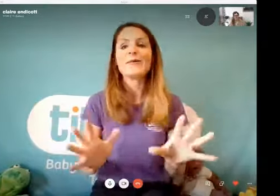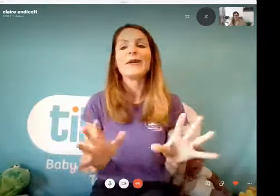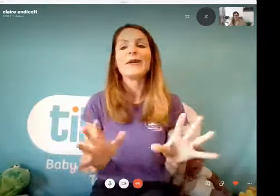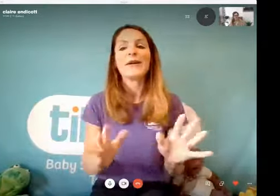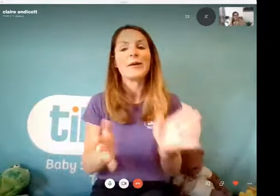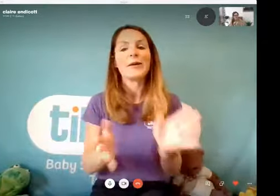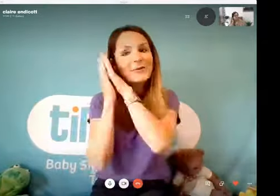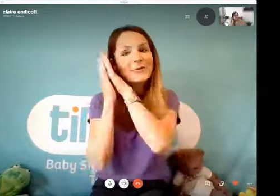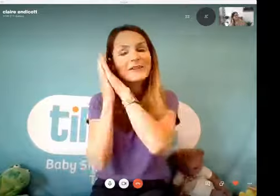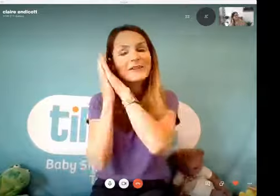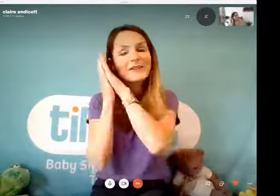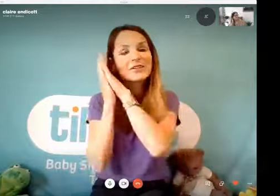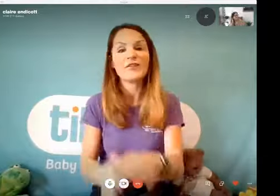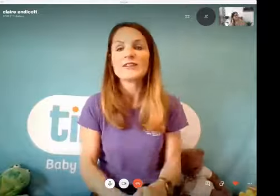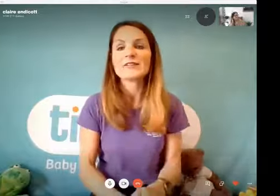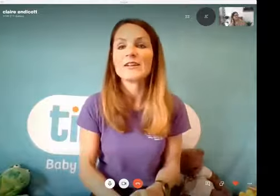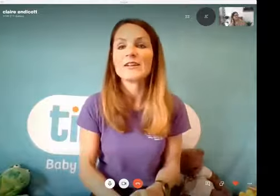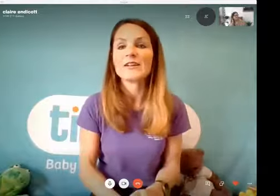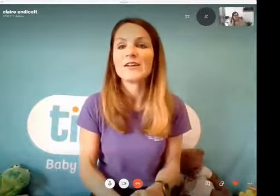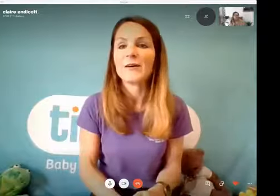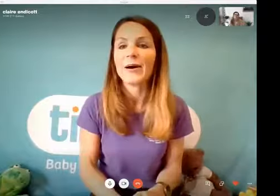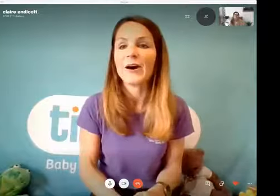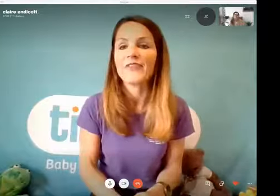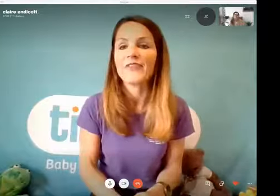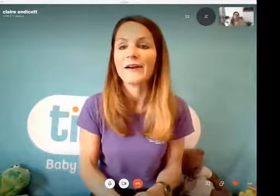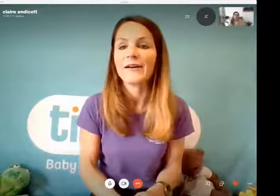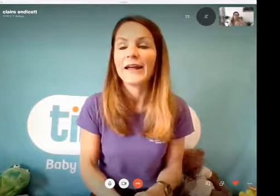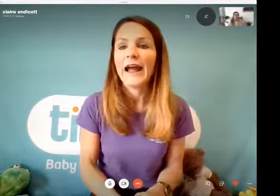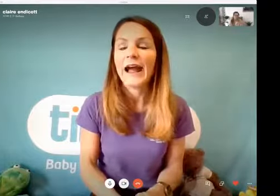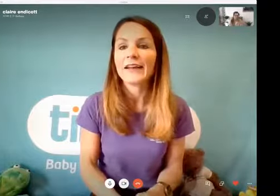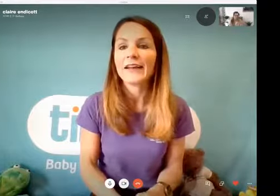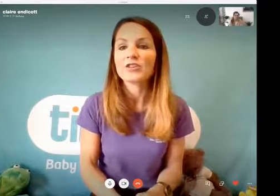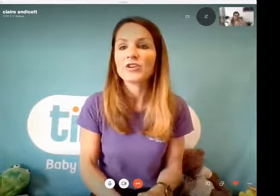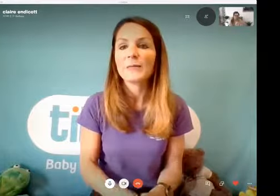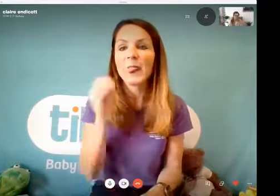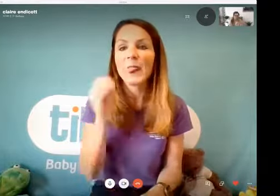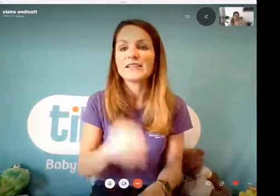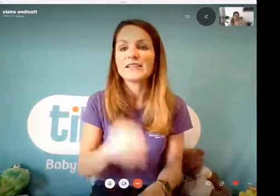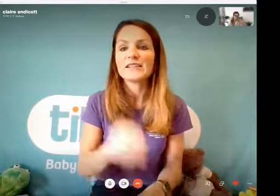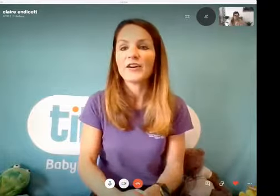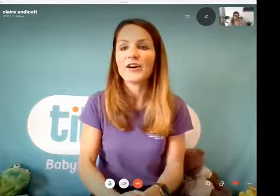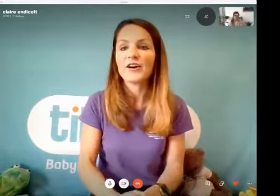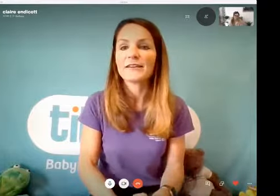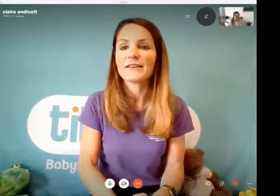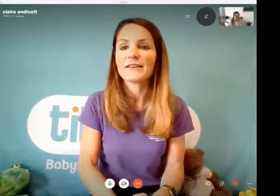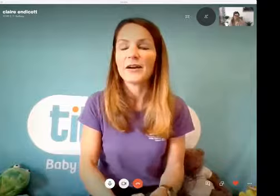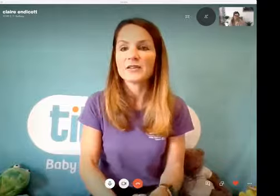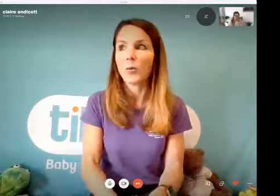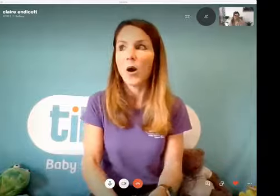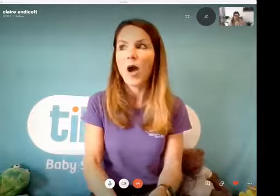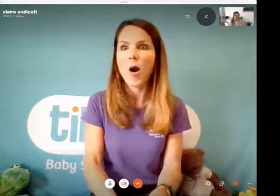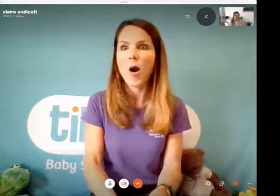put her in bed, and she fell fast asleep for about half an hour, and then got up, met her dinner fine, and I was like, whoa, that was